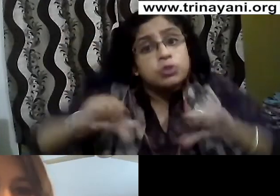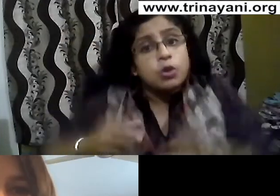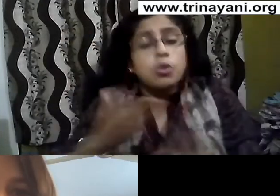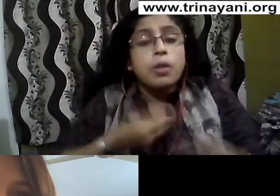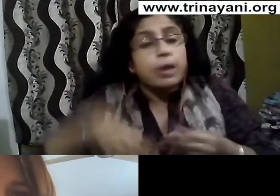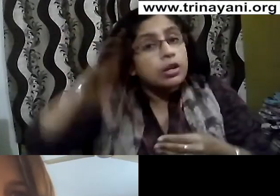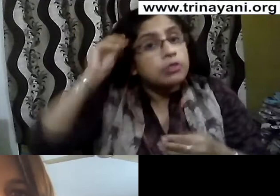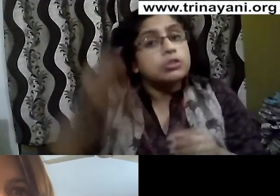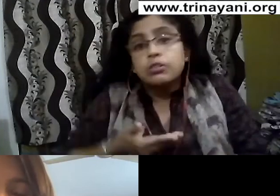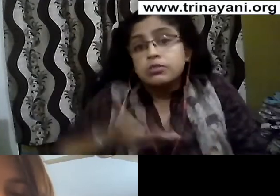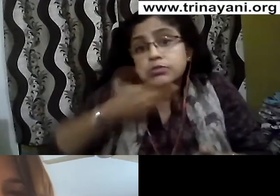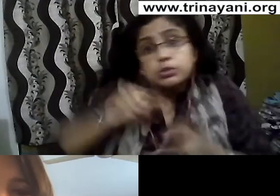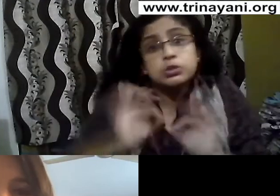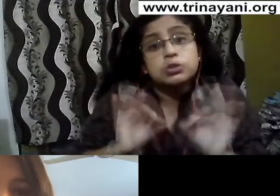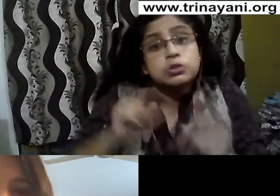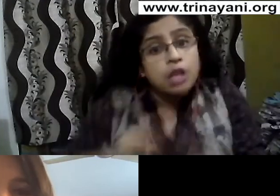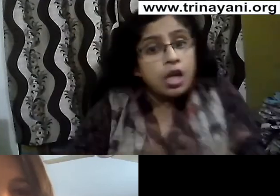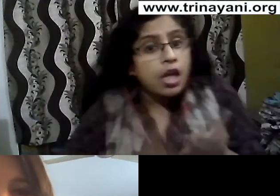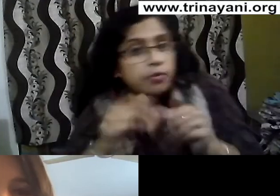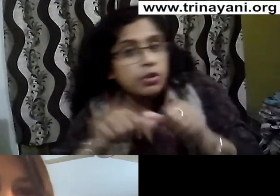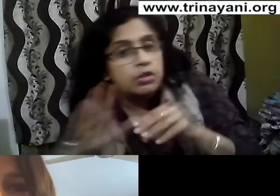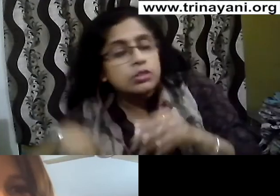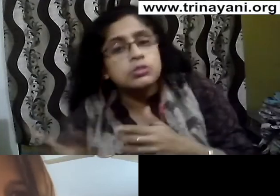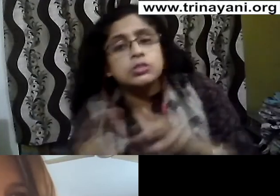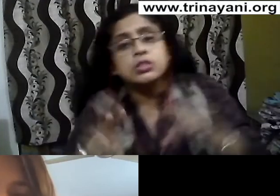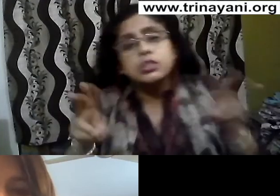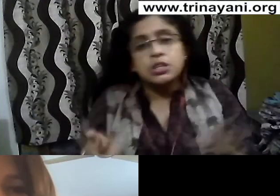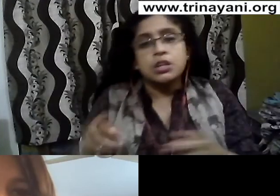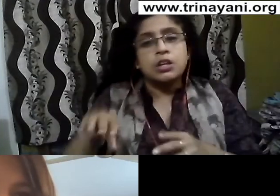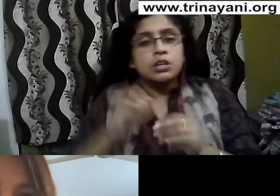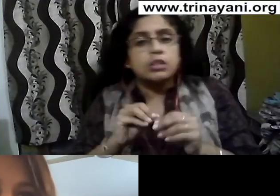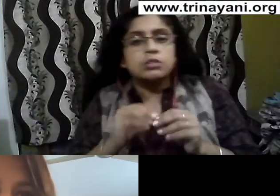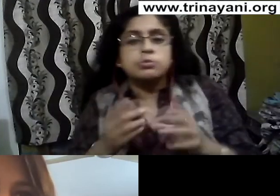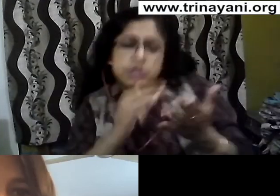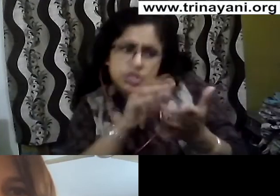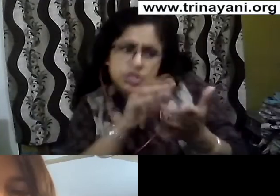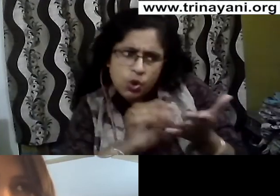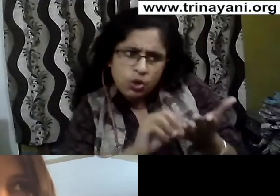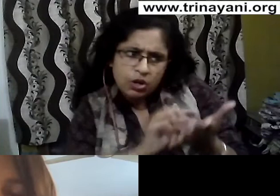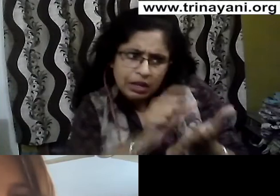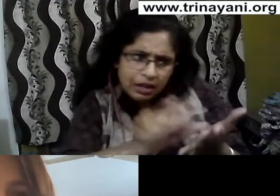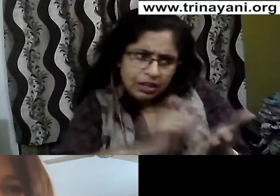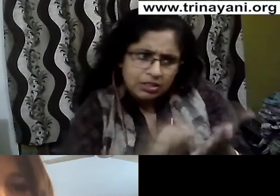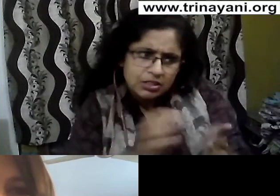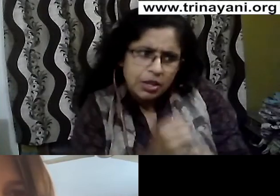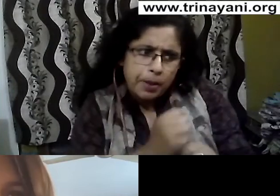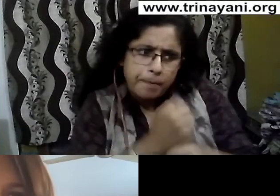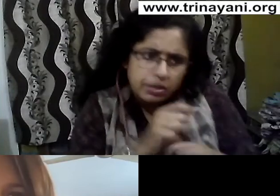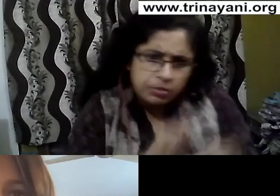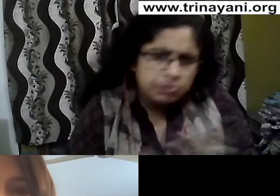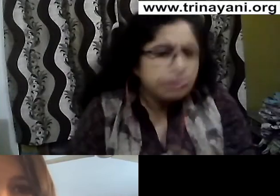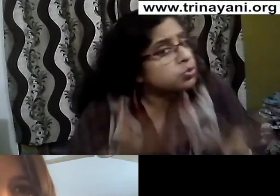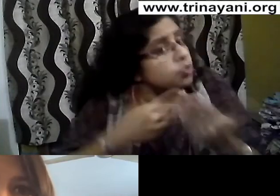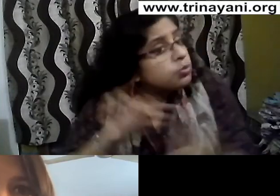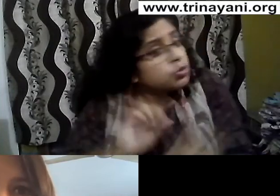I've done my MBA. I follow a lot of influencers, I follow a lot of content creators. This just never came up. Nobody's talking about it,